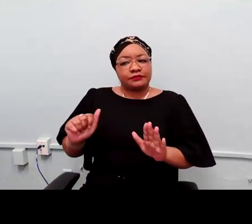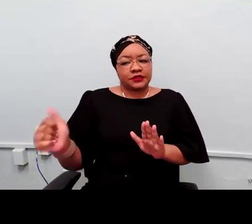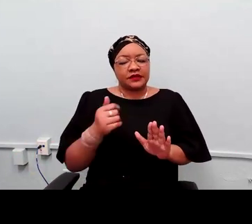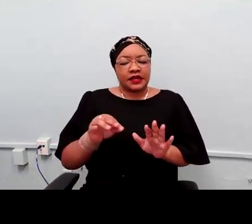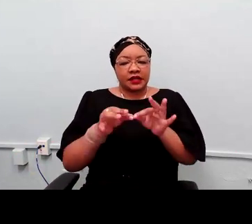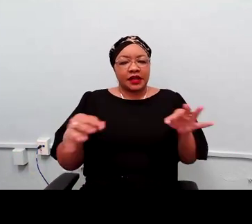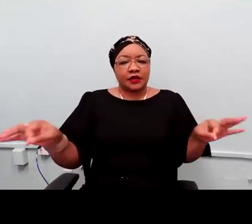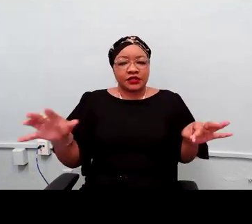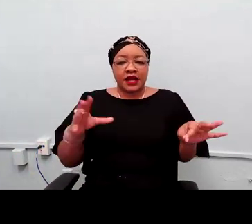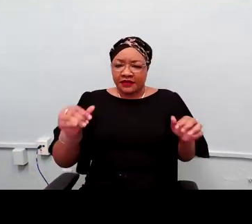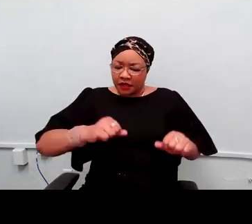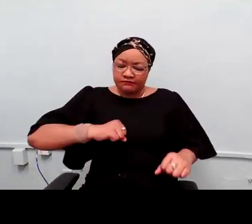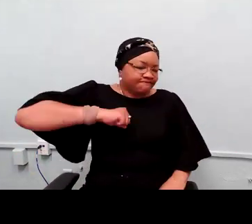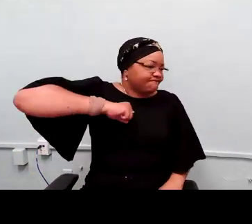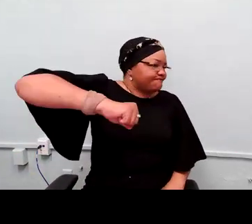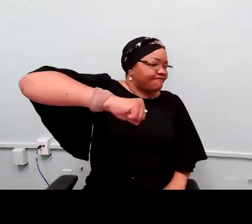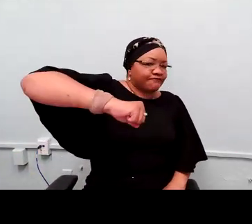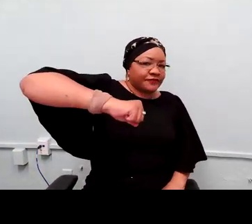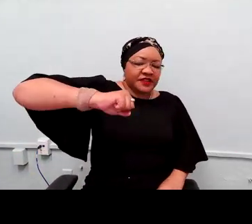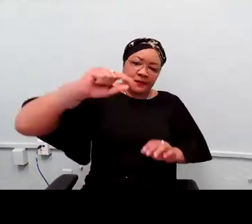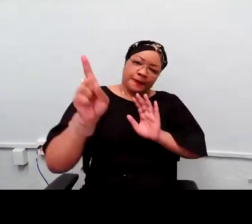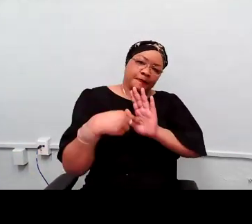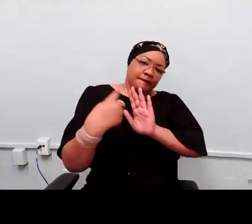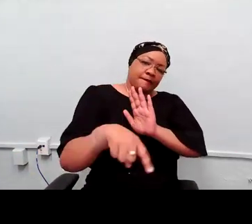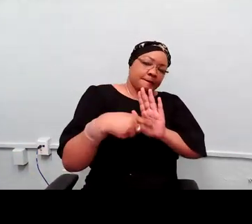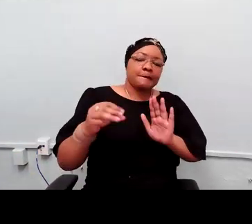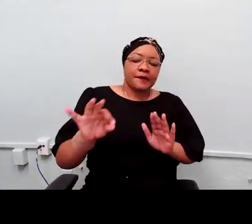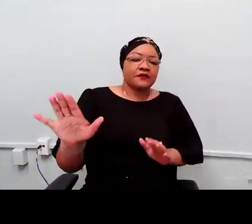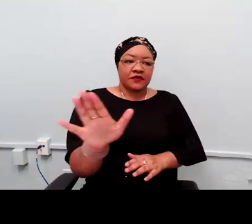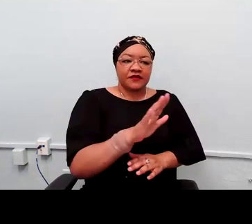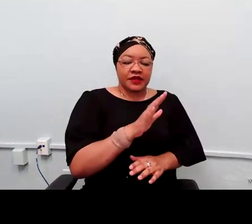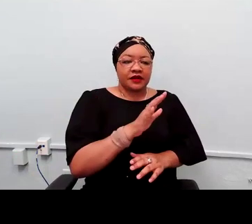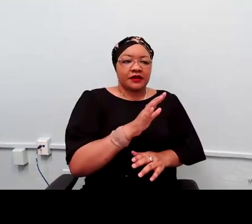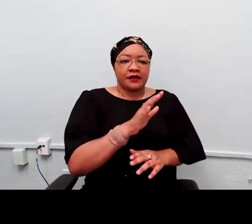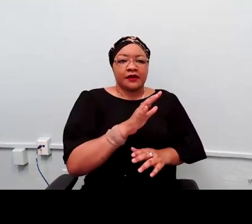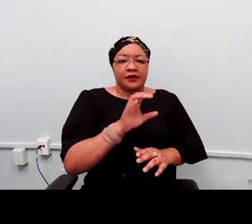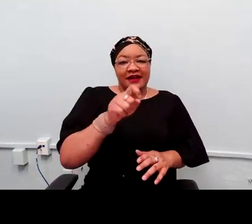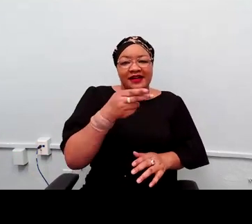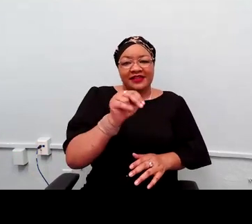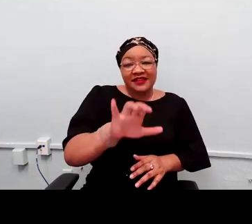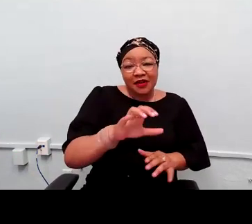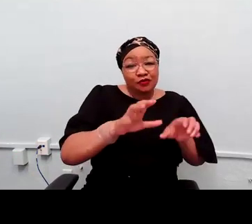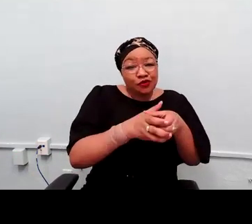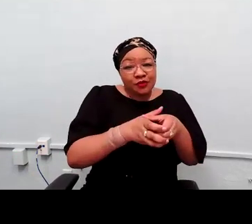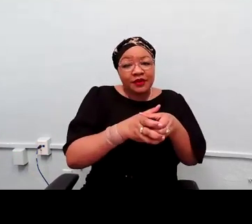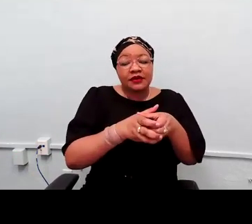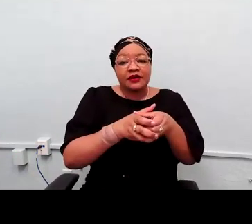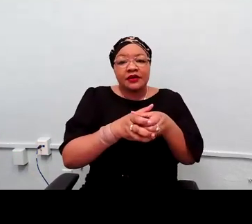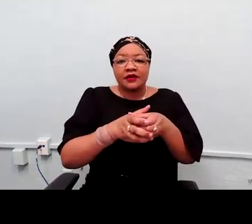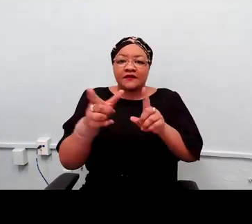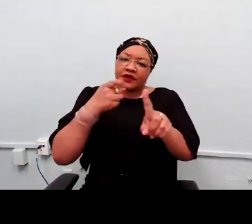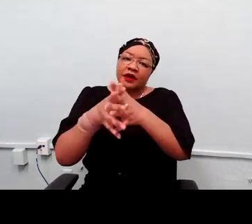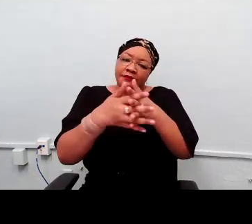degradation of their ethnic group by the multiple forms of American racism. All right. So that's,